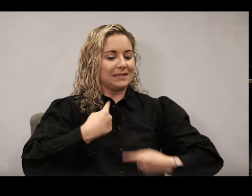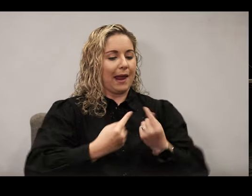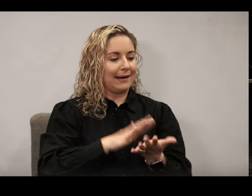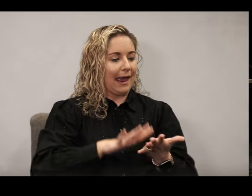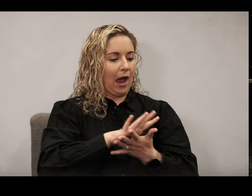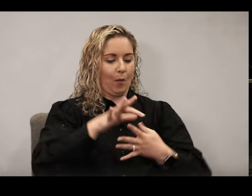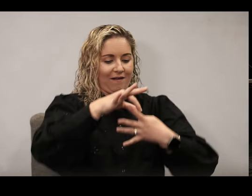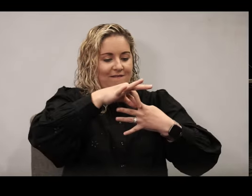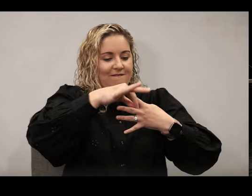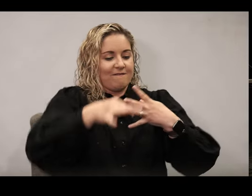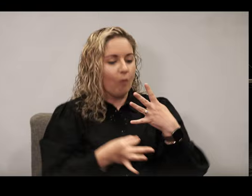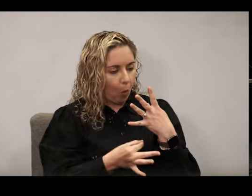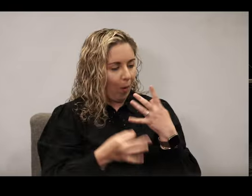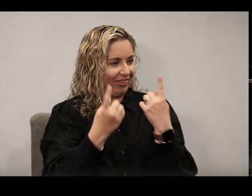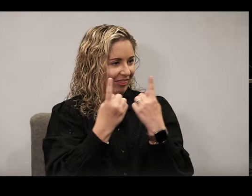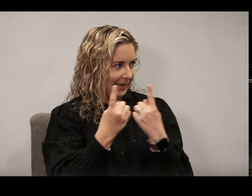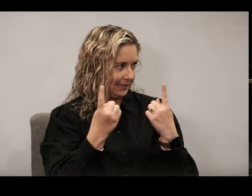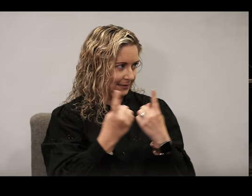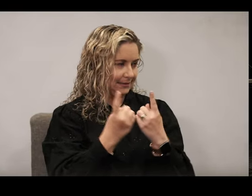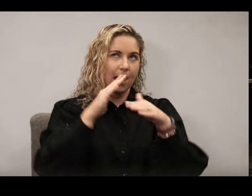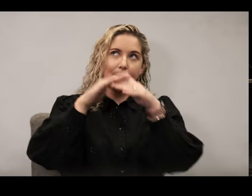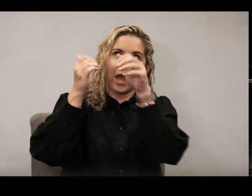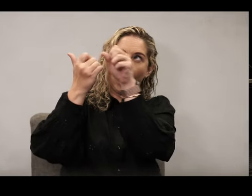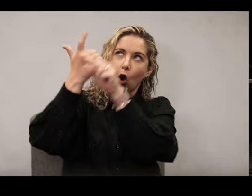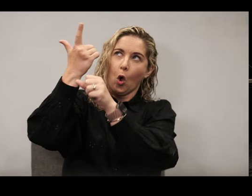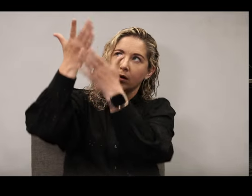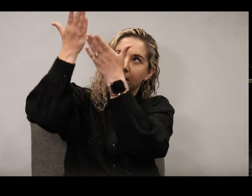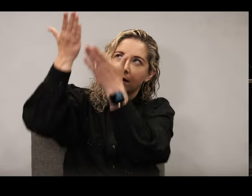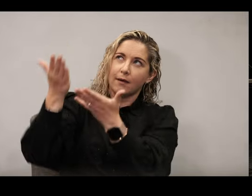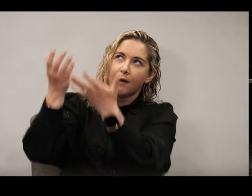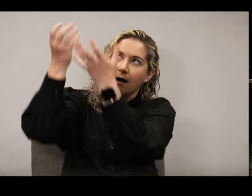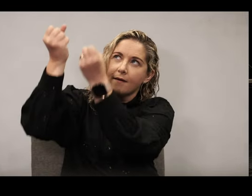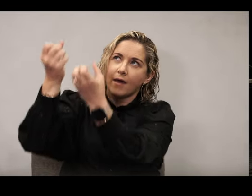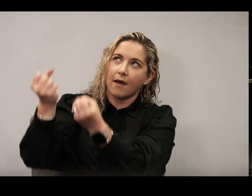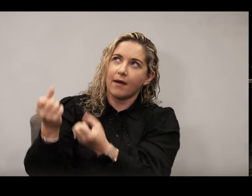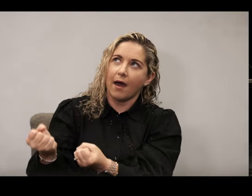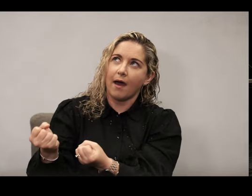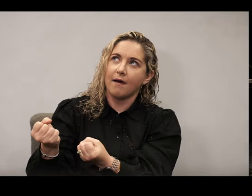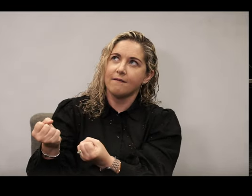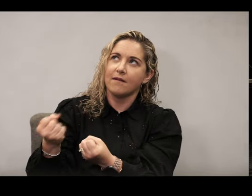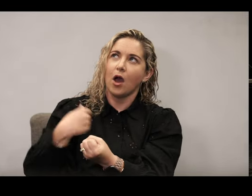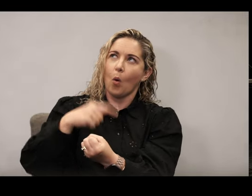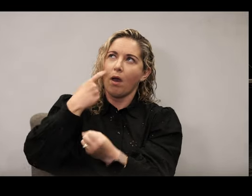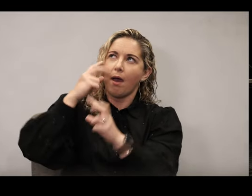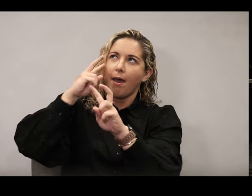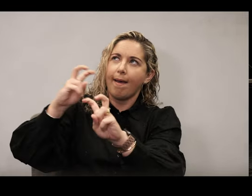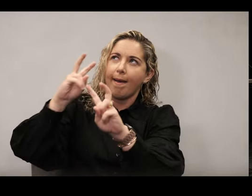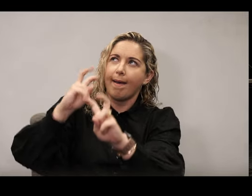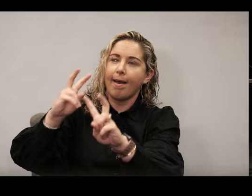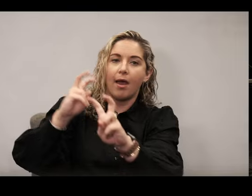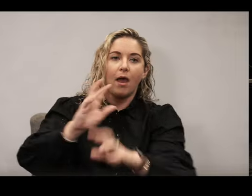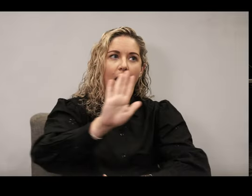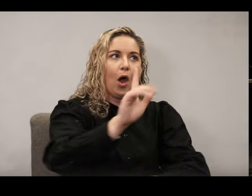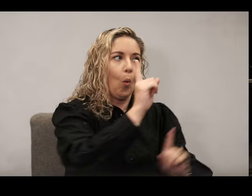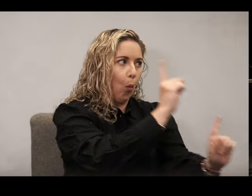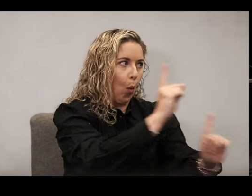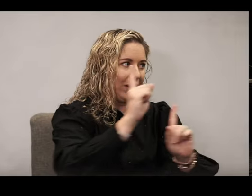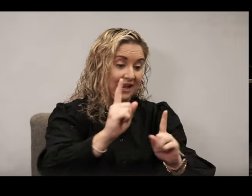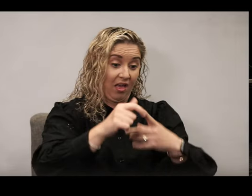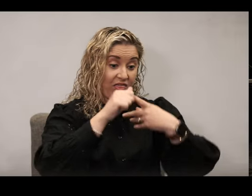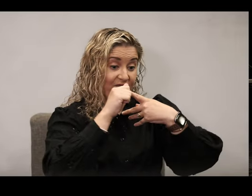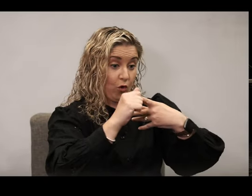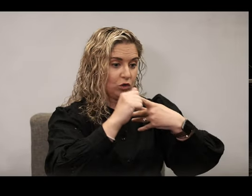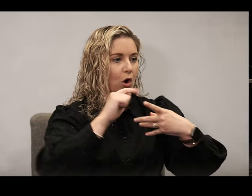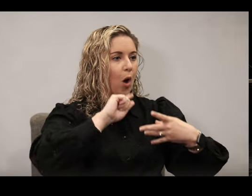of God and understanding some of the implications that flow from each era. Now, I want to warn you, I'm going to spend 80% of my time on the